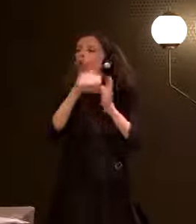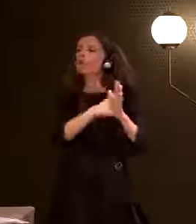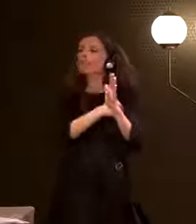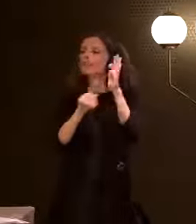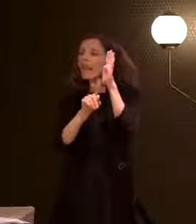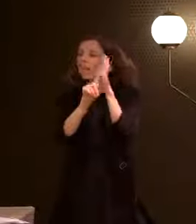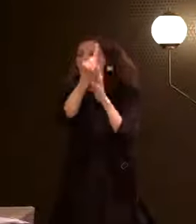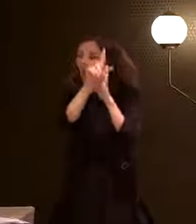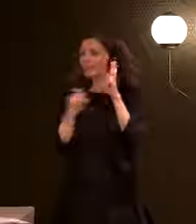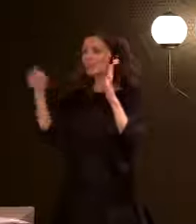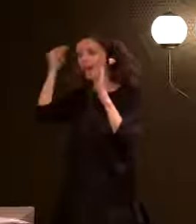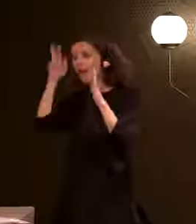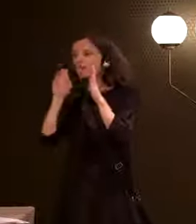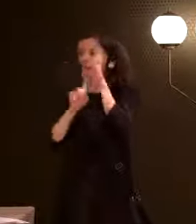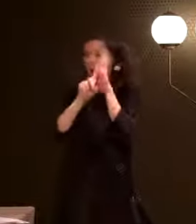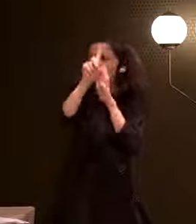are.